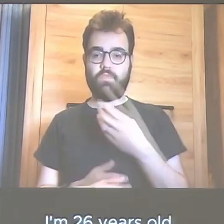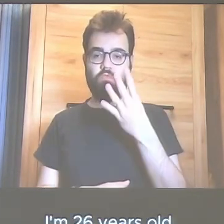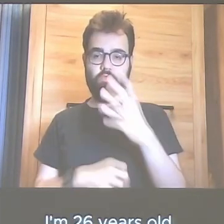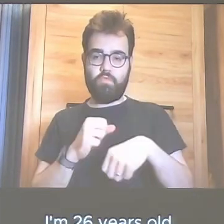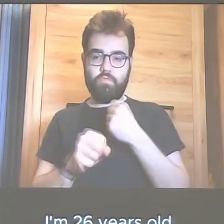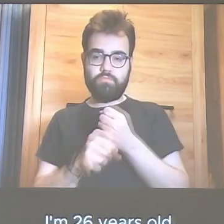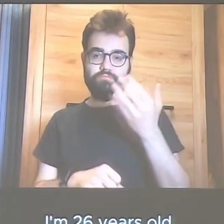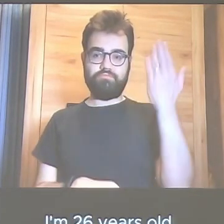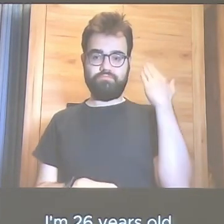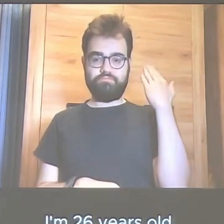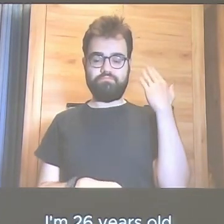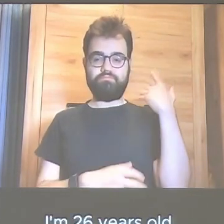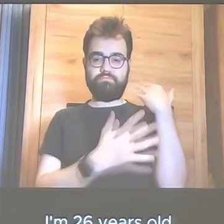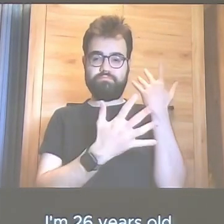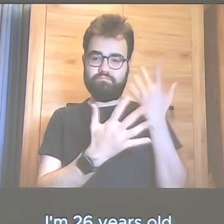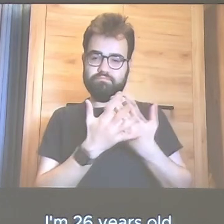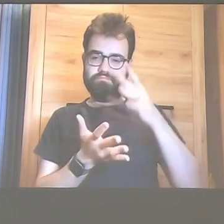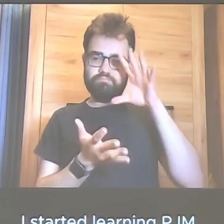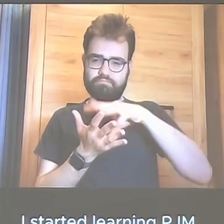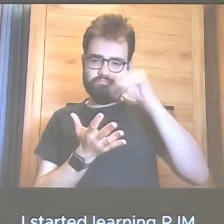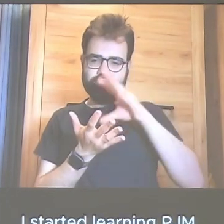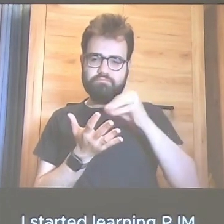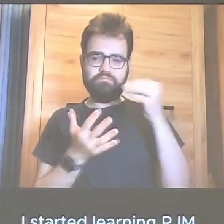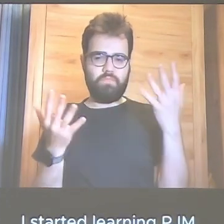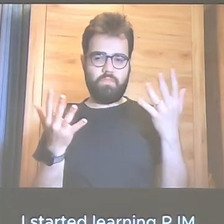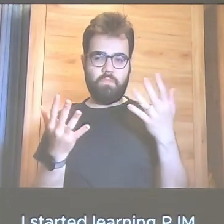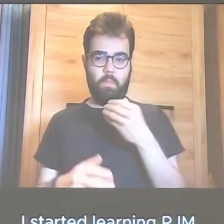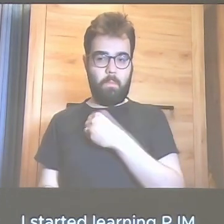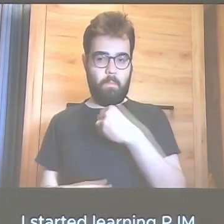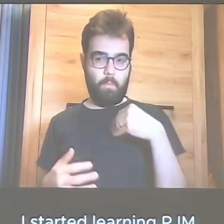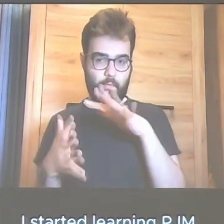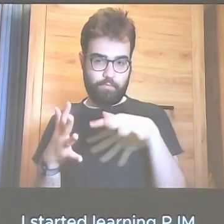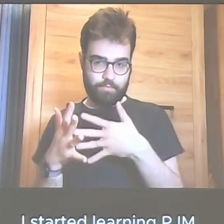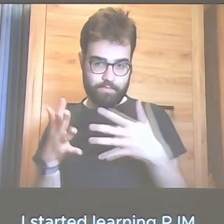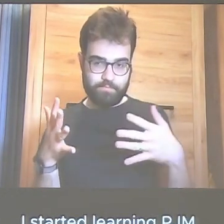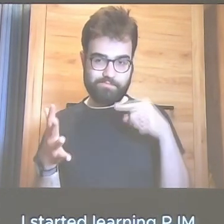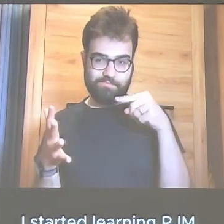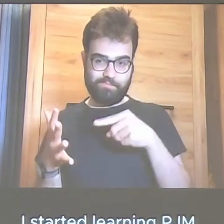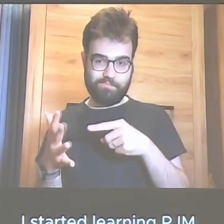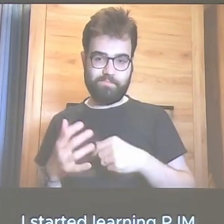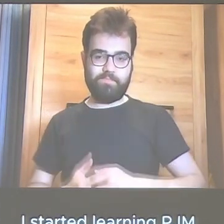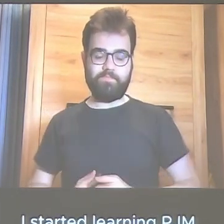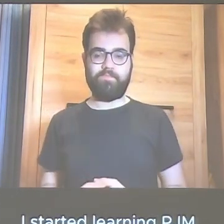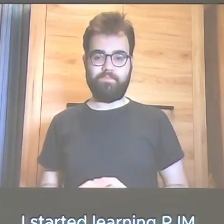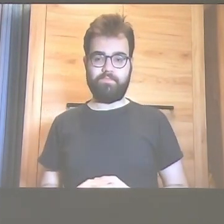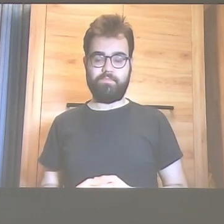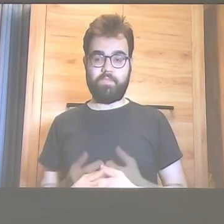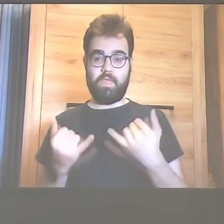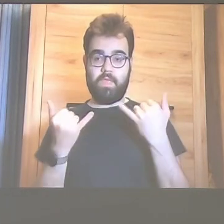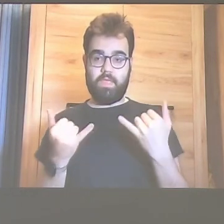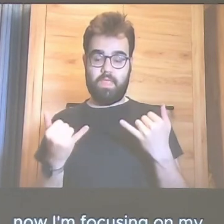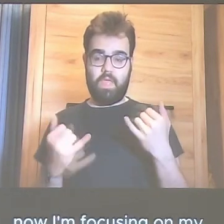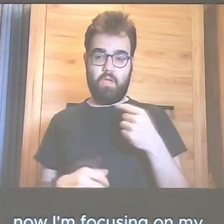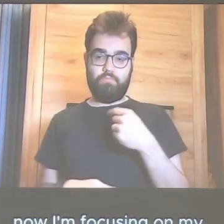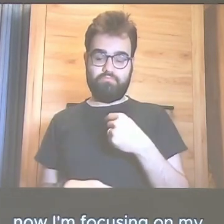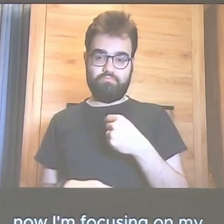old. And 4 years ago, I started learning PJM, which stands for Polish Sign Language. It comes